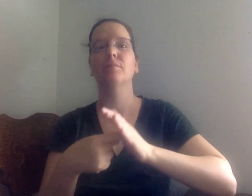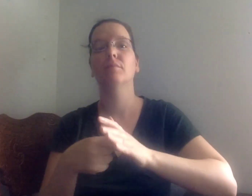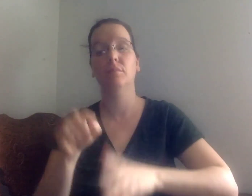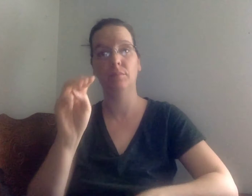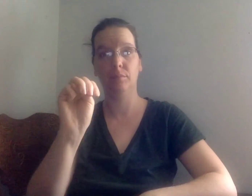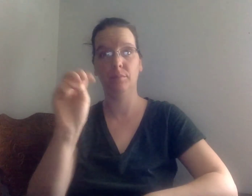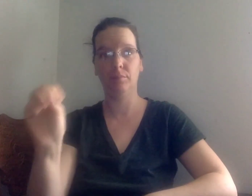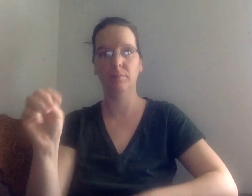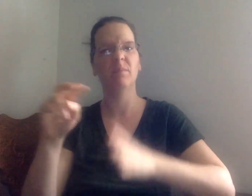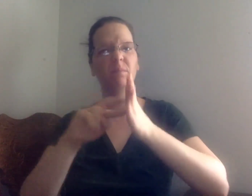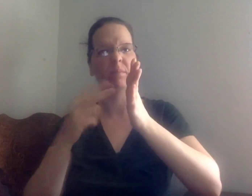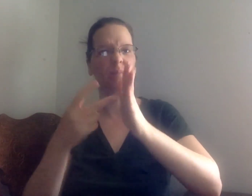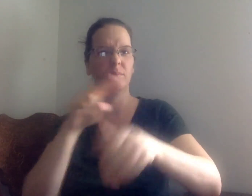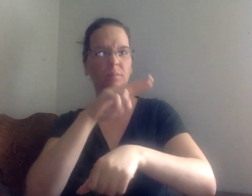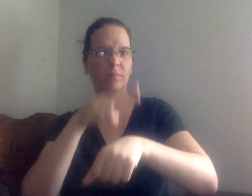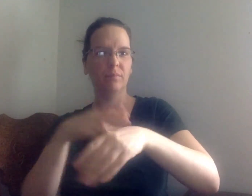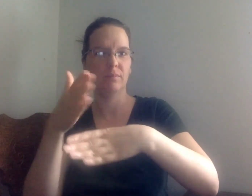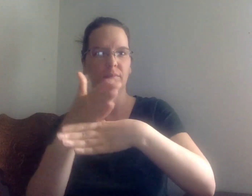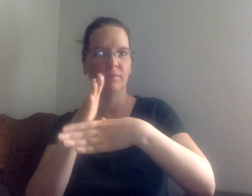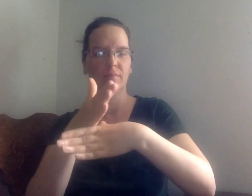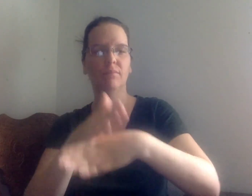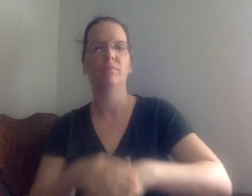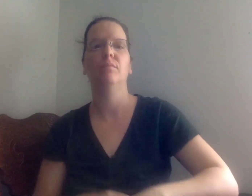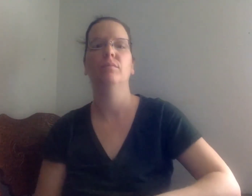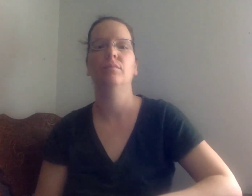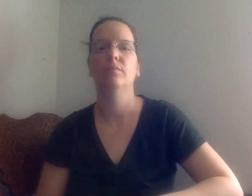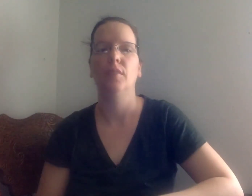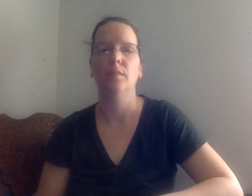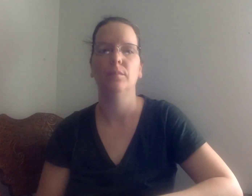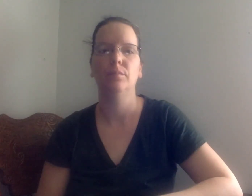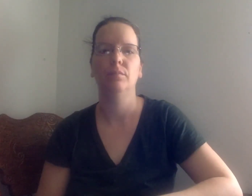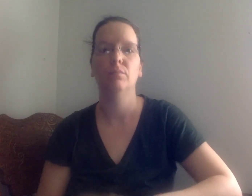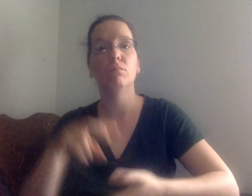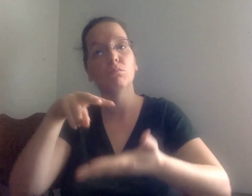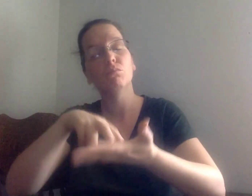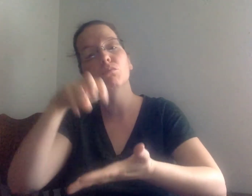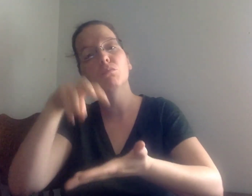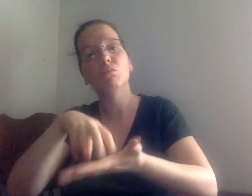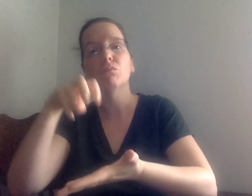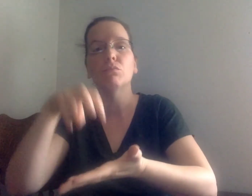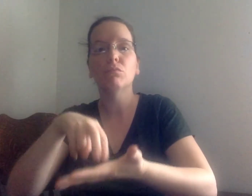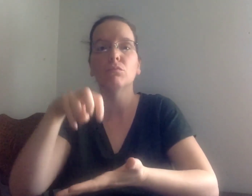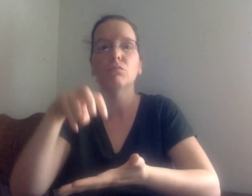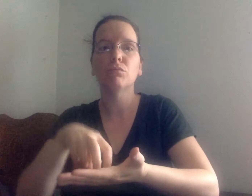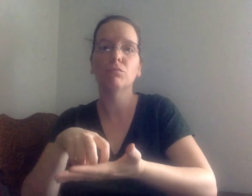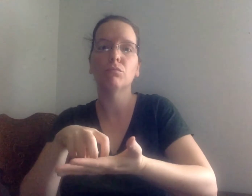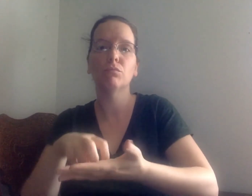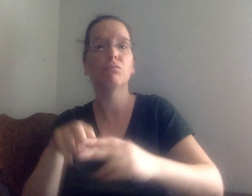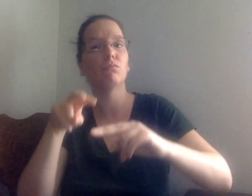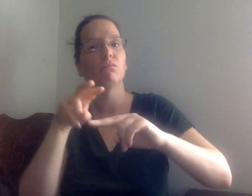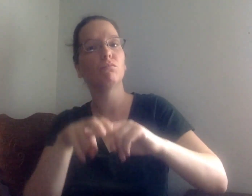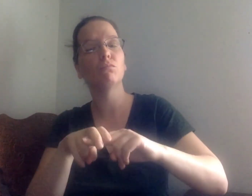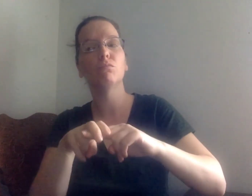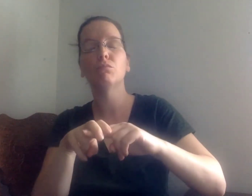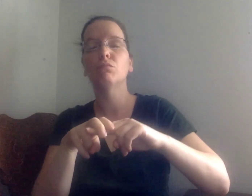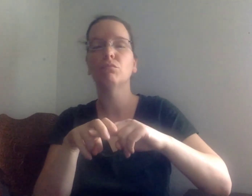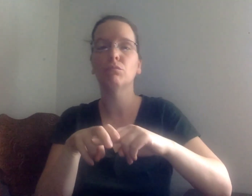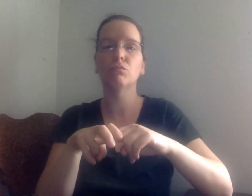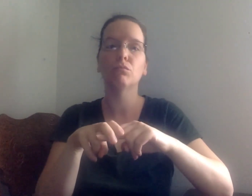Another example is which means normal or average. Jumping,